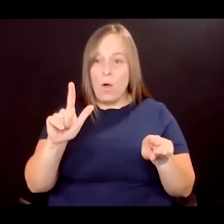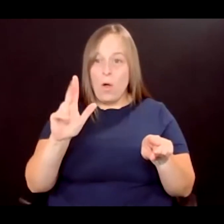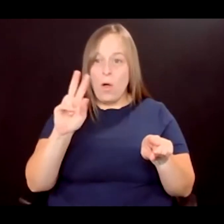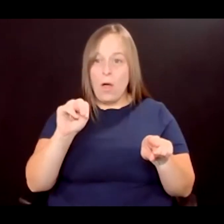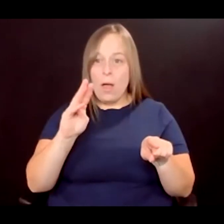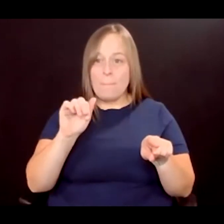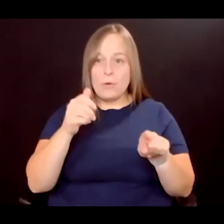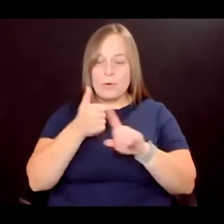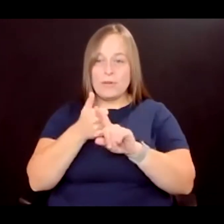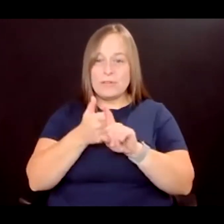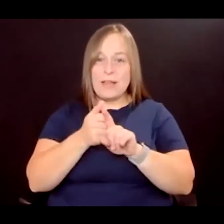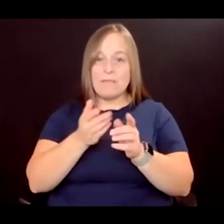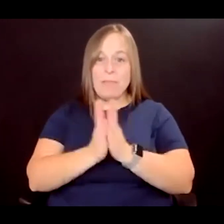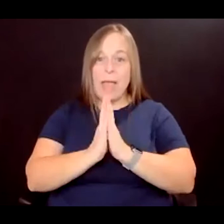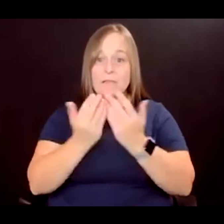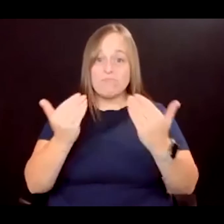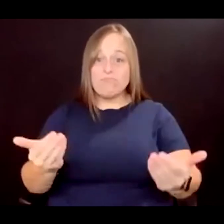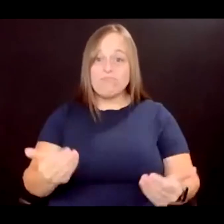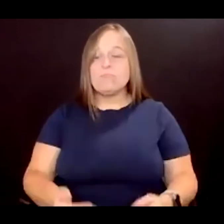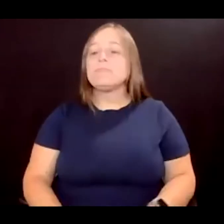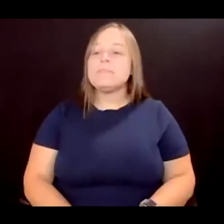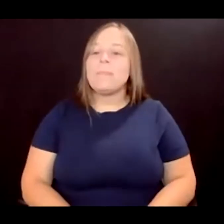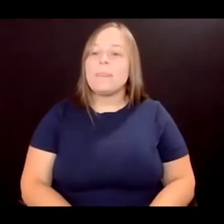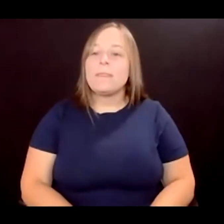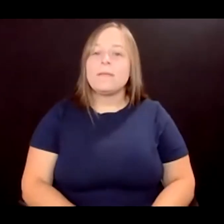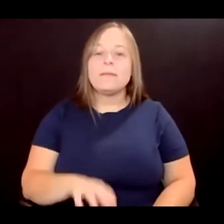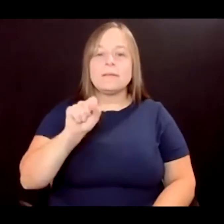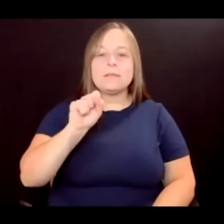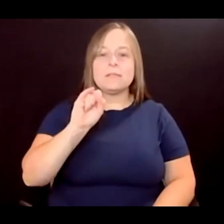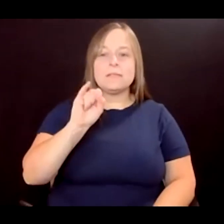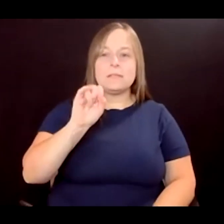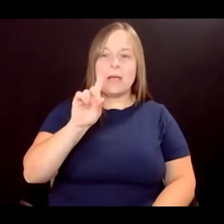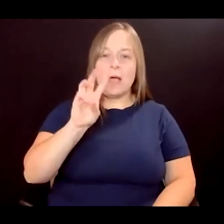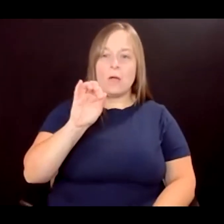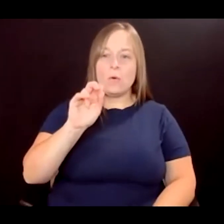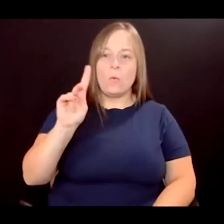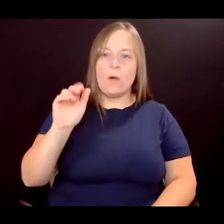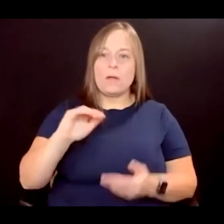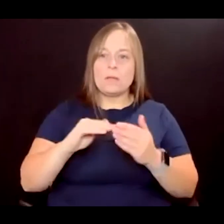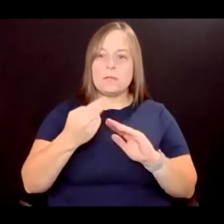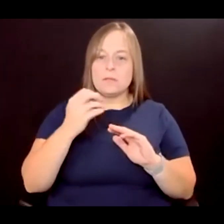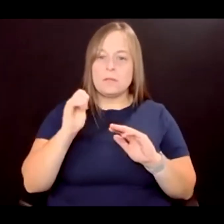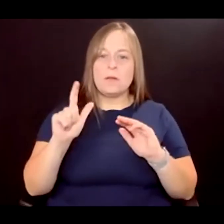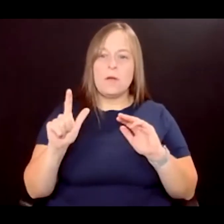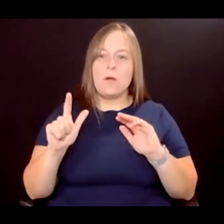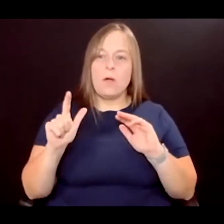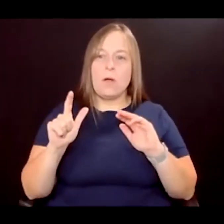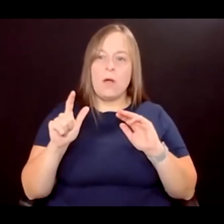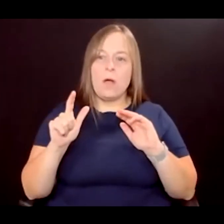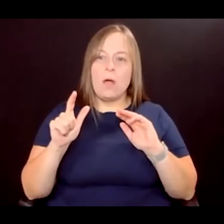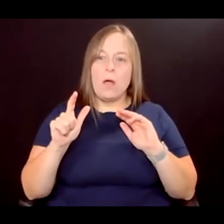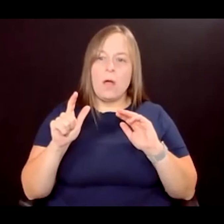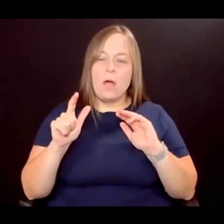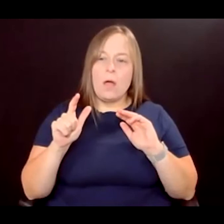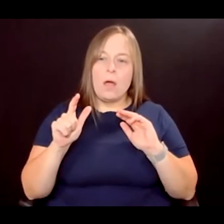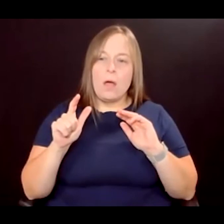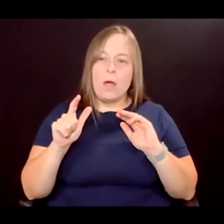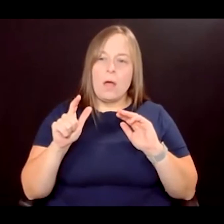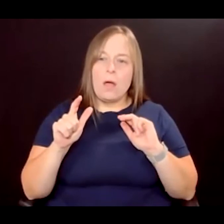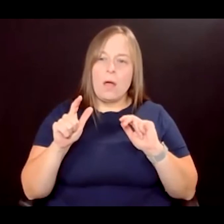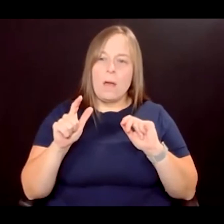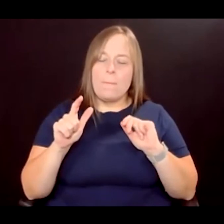if you're having issues with hearing, a good little trick is if you turn on the closed captioning, then I that just may